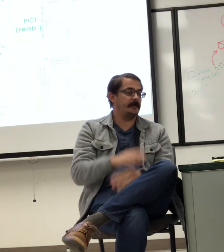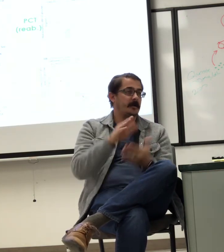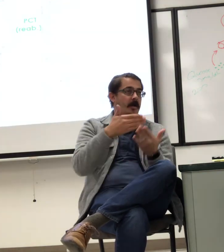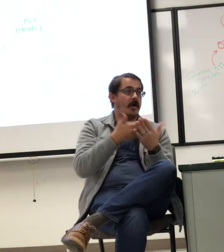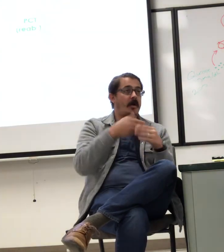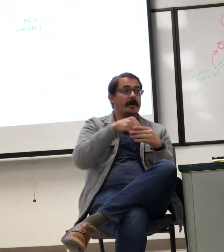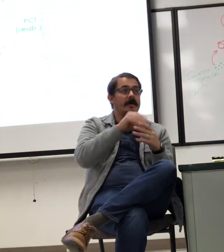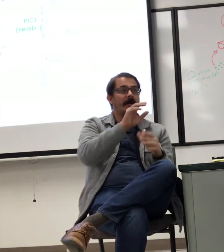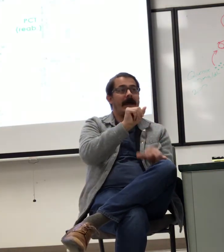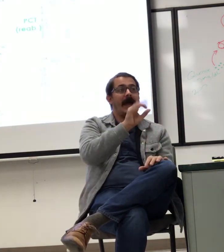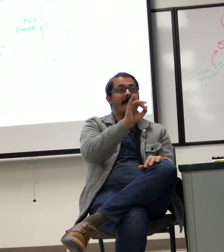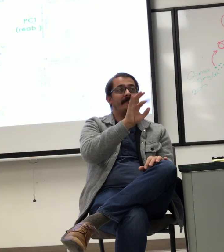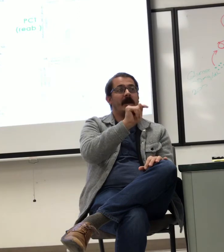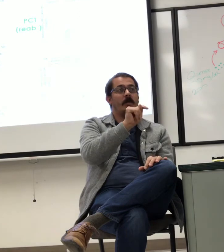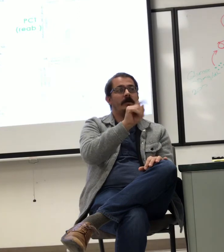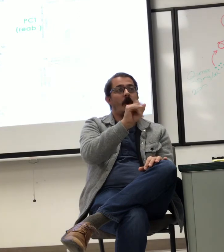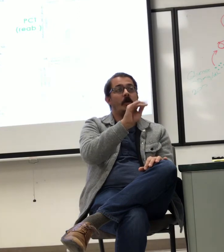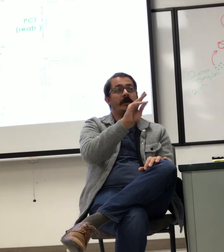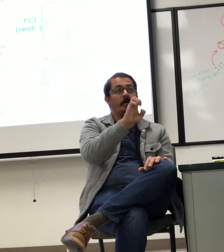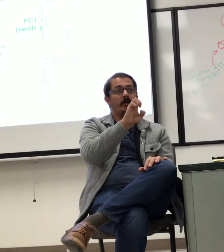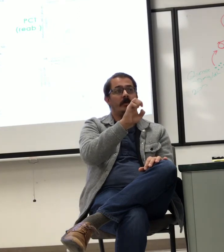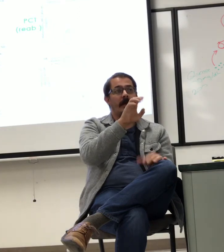arterial, and they're all filtered because